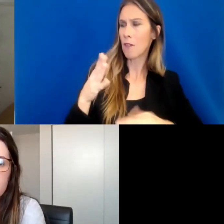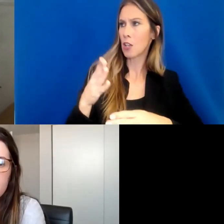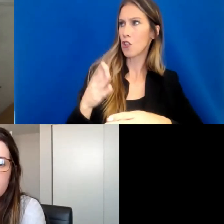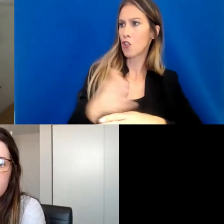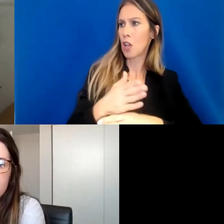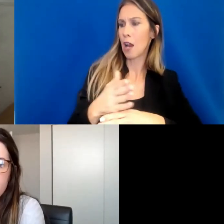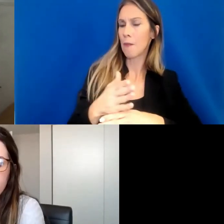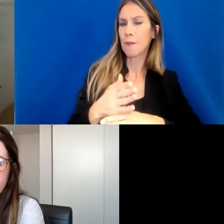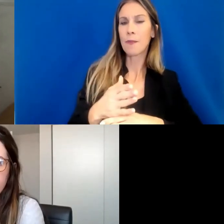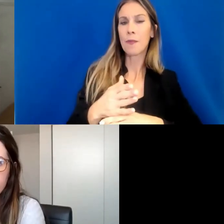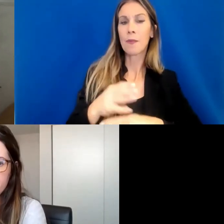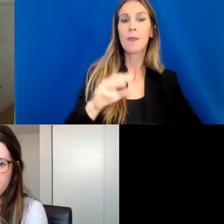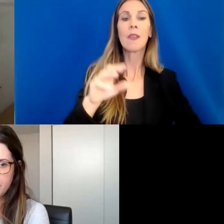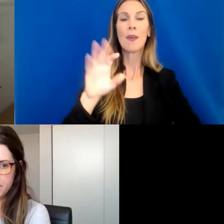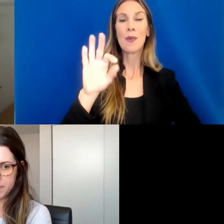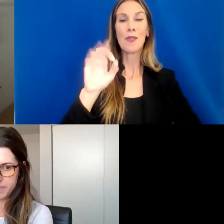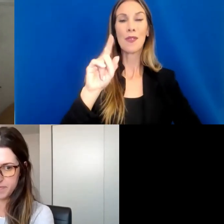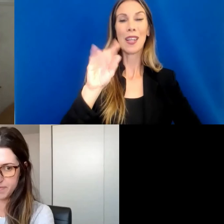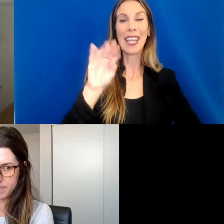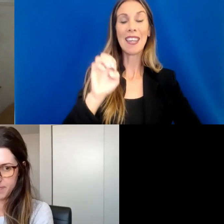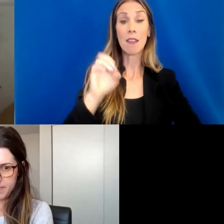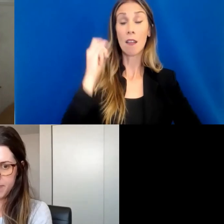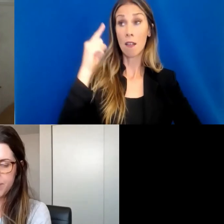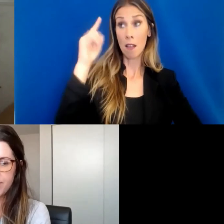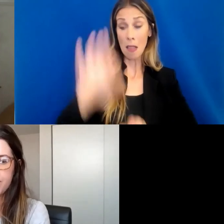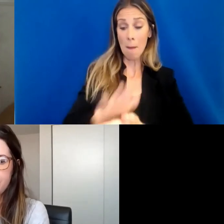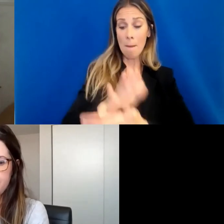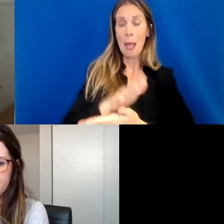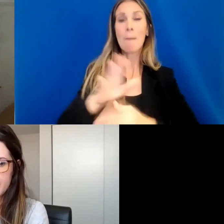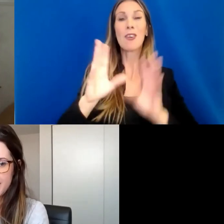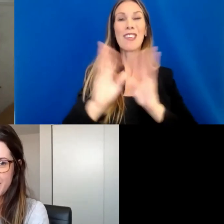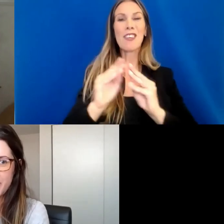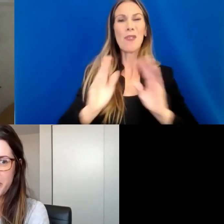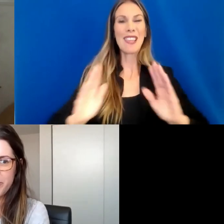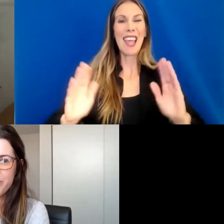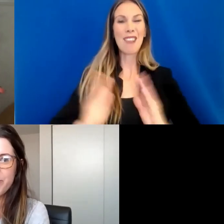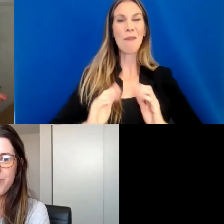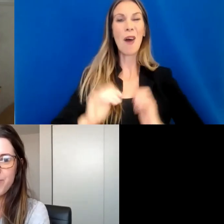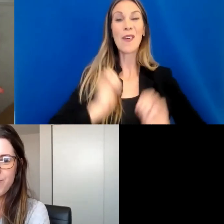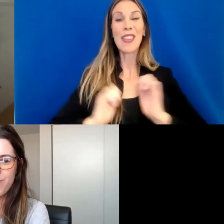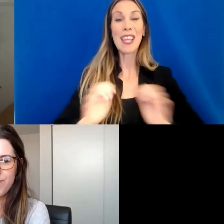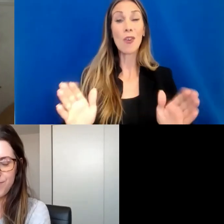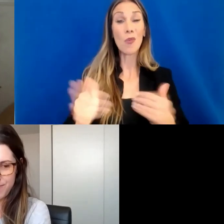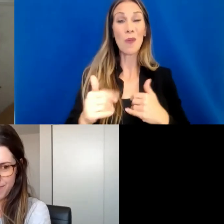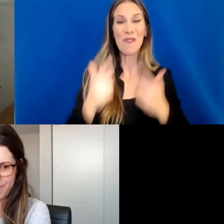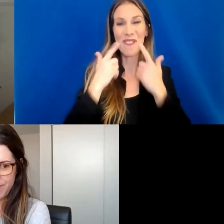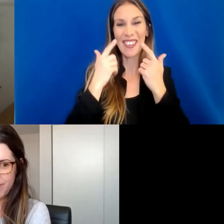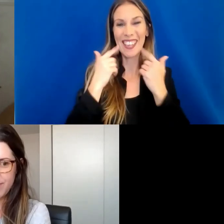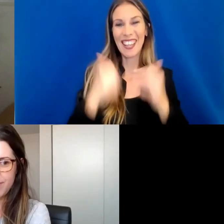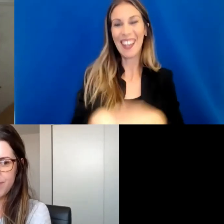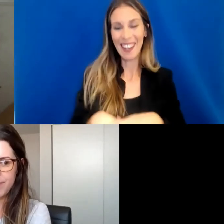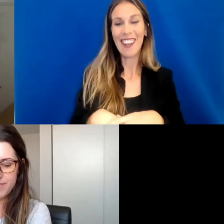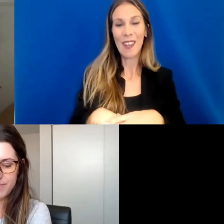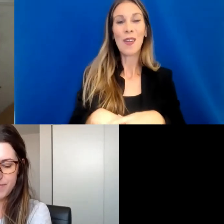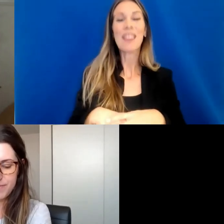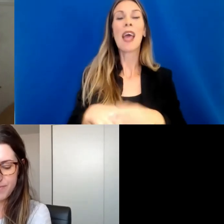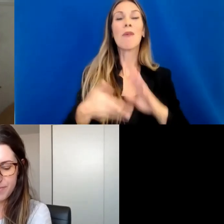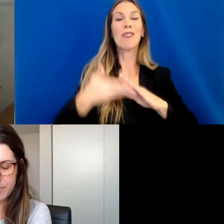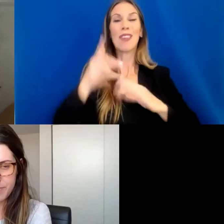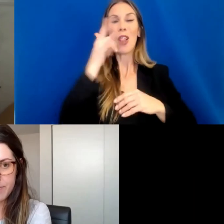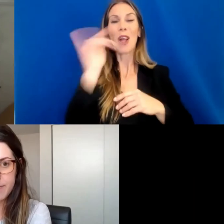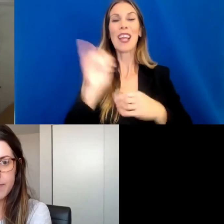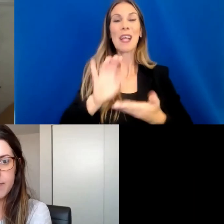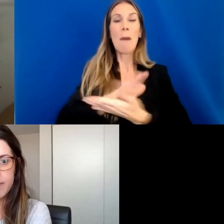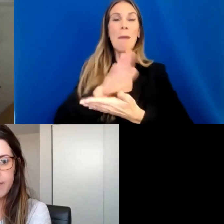The paper sessions, what was that small theater room? And that will operate just like a paper session.